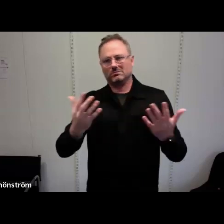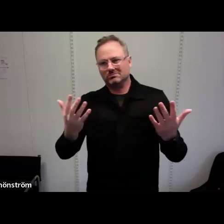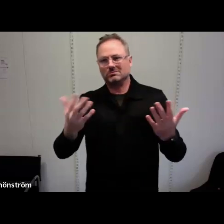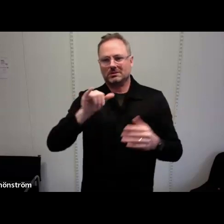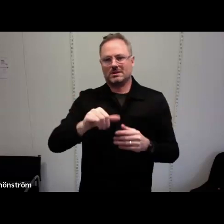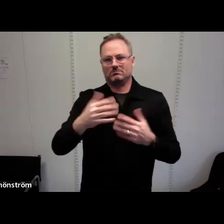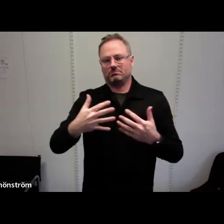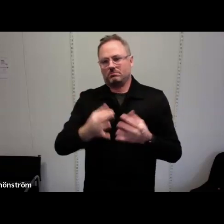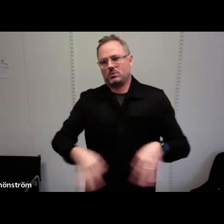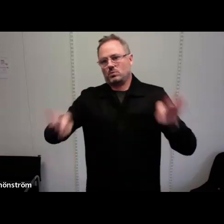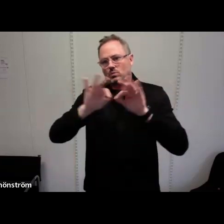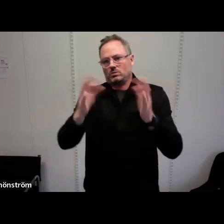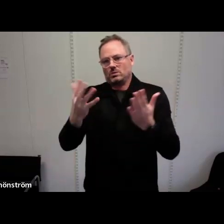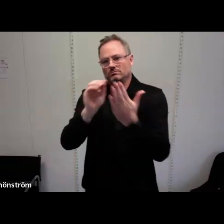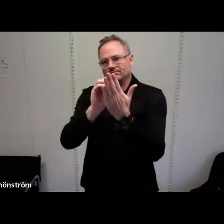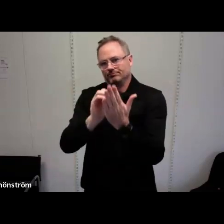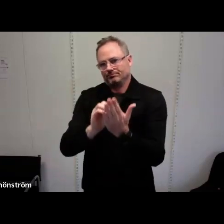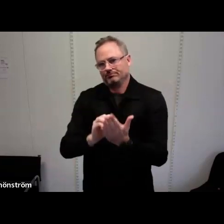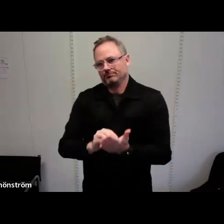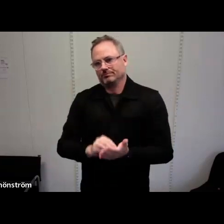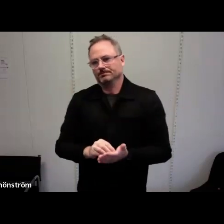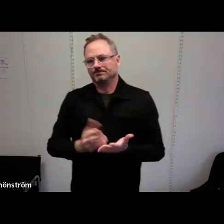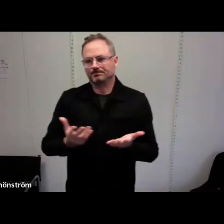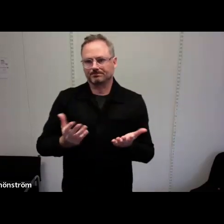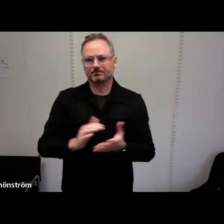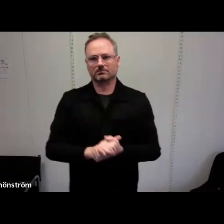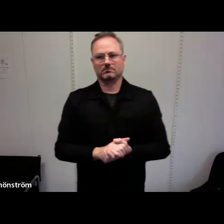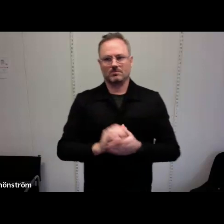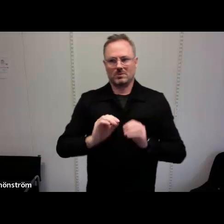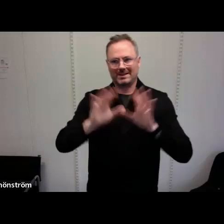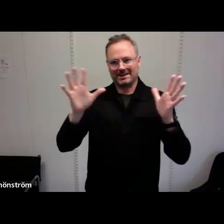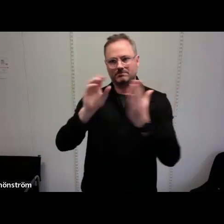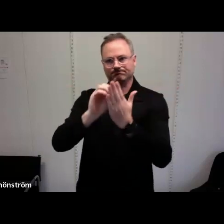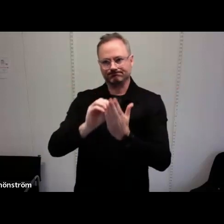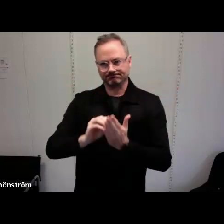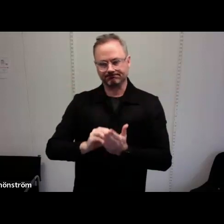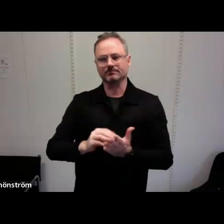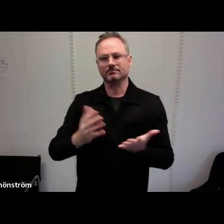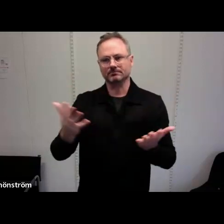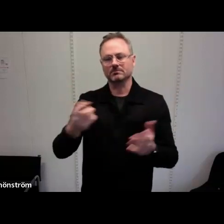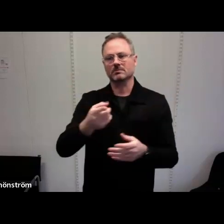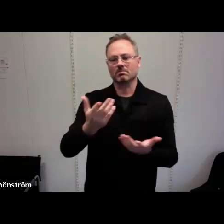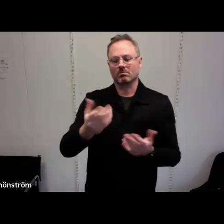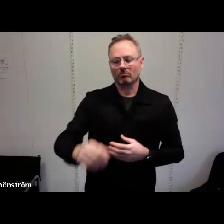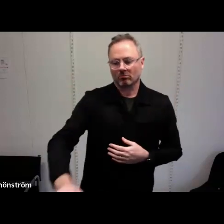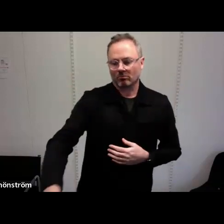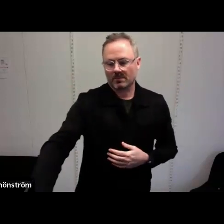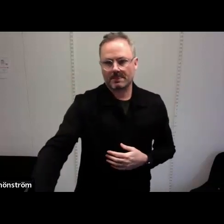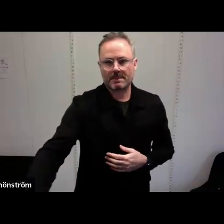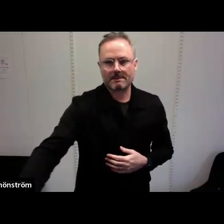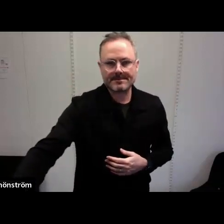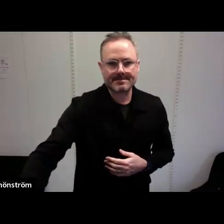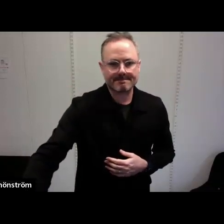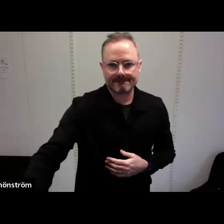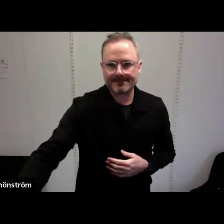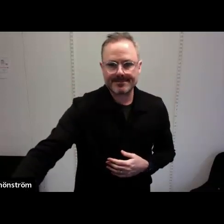that that variation coming up is not acceptable, and then we mark it as 0. So that's really helped us in making those determinations and makes it really clear for